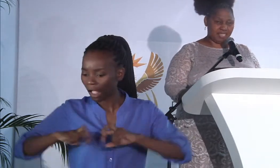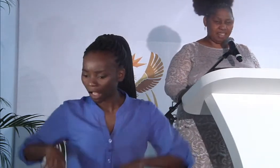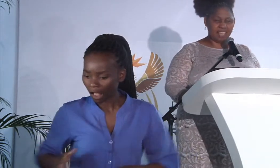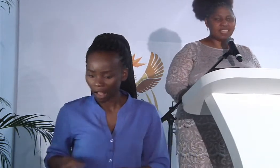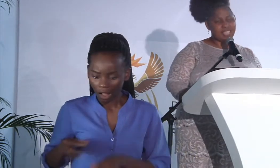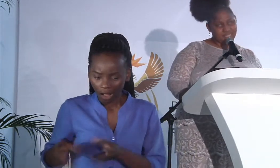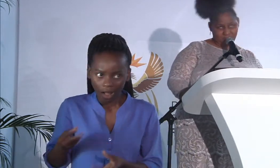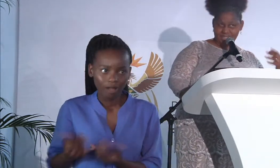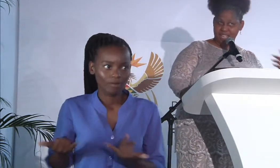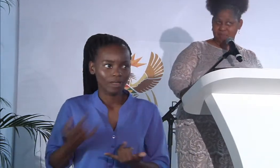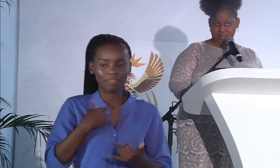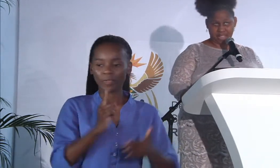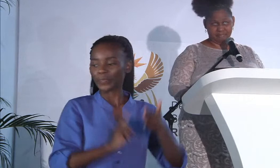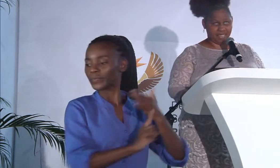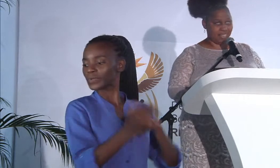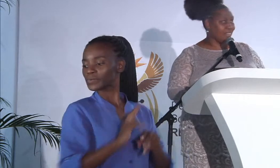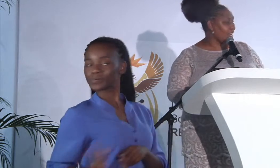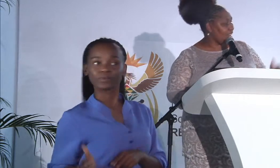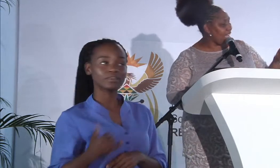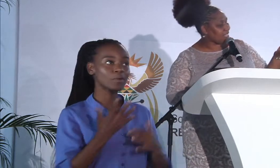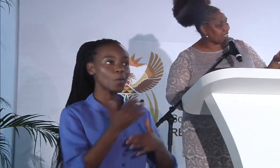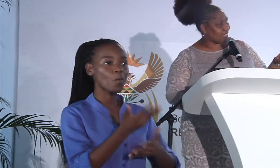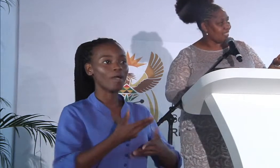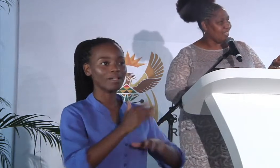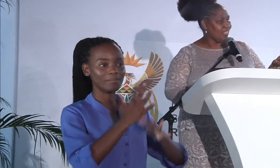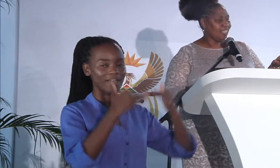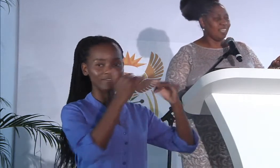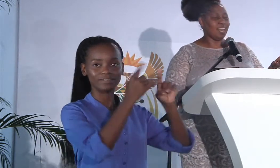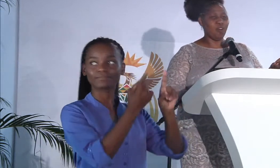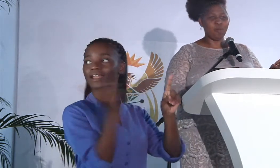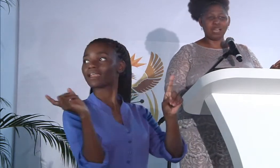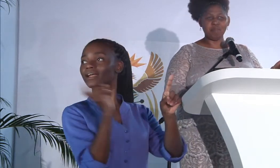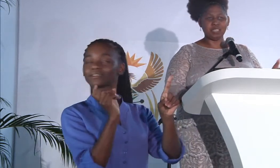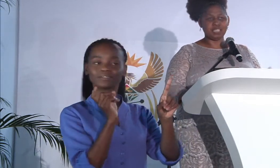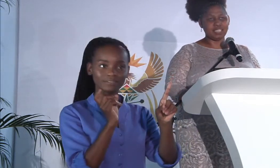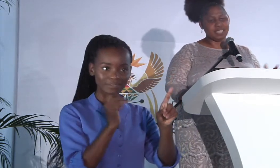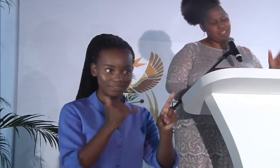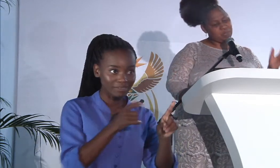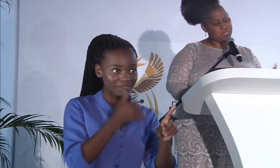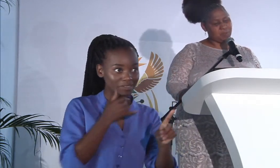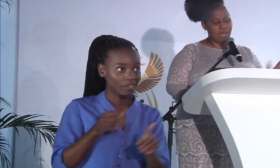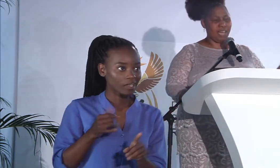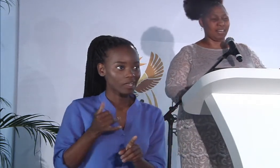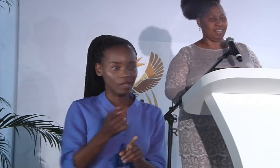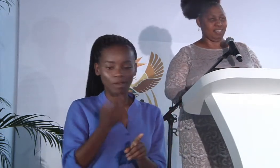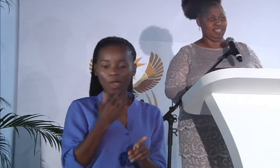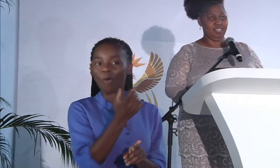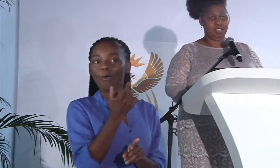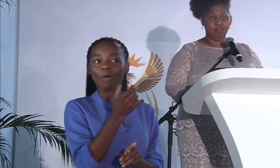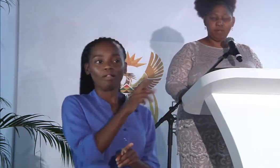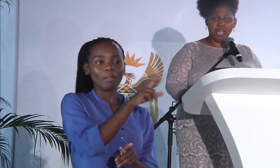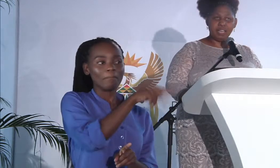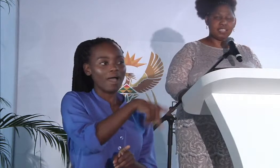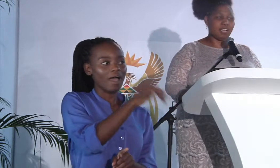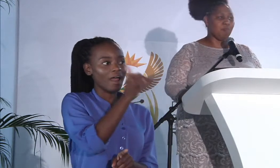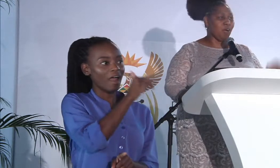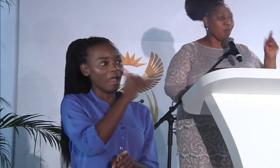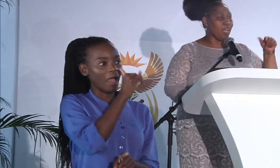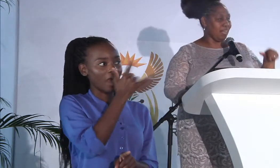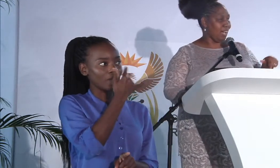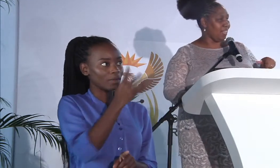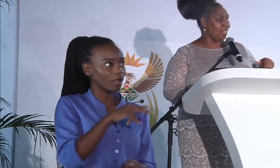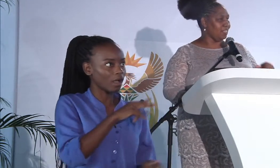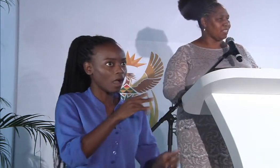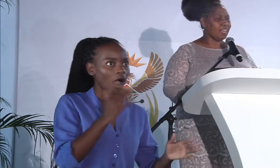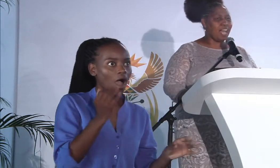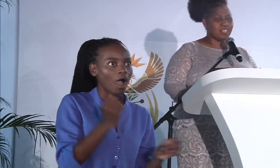nje, like, yes, welcome to heaven. And then next, yena lo beka mestrati nakubiza iphara. Uyena sekabuka wena,